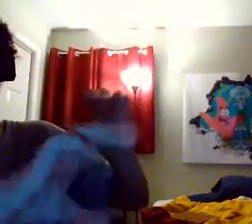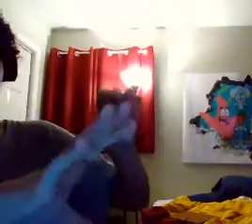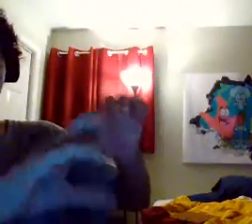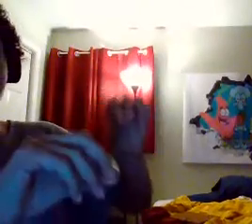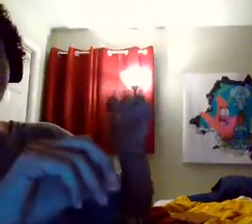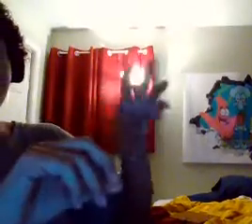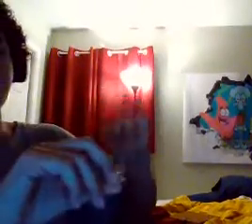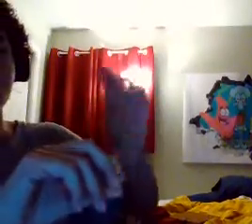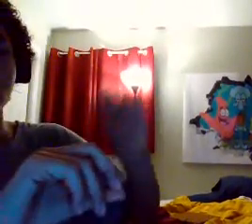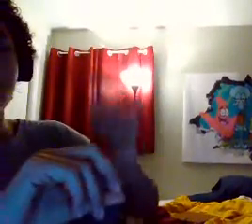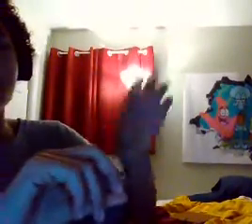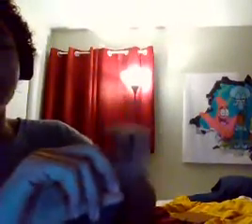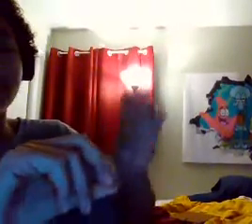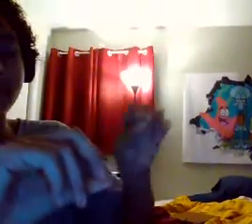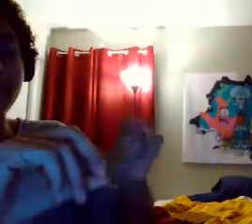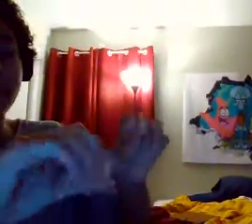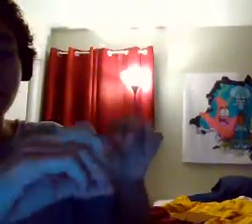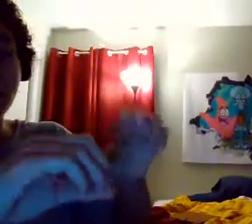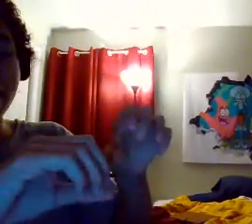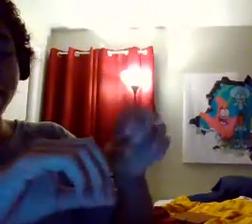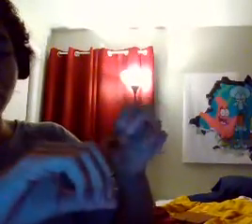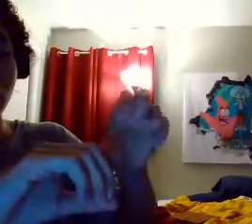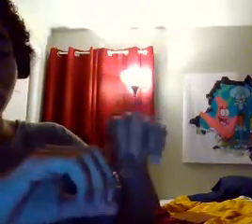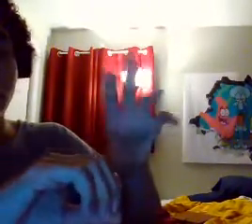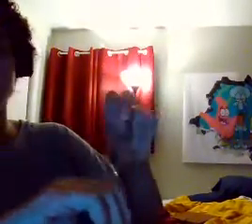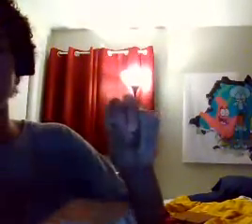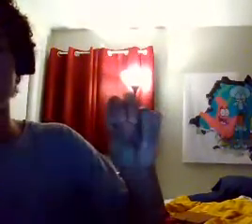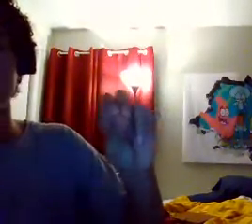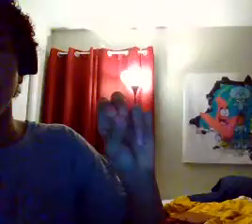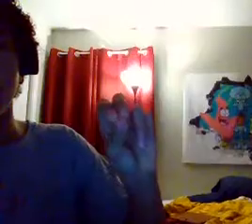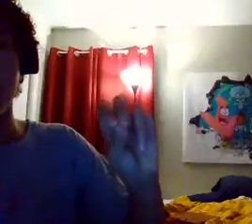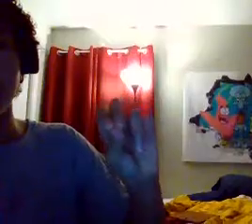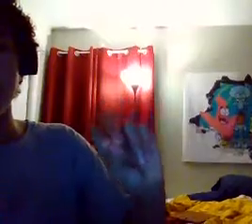Yeah, that's why. So I have to do this.